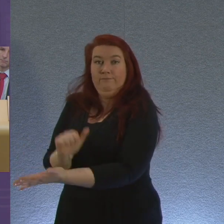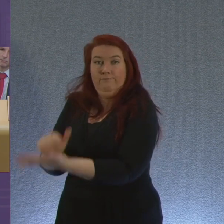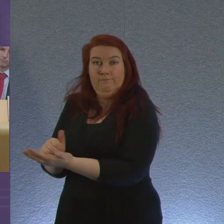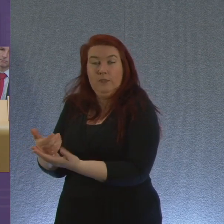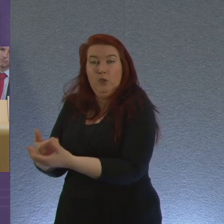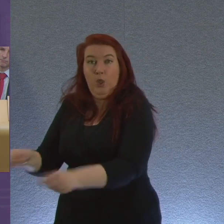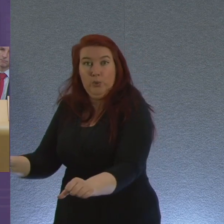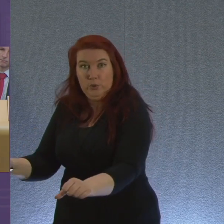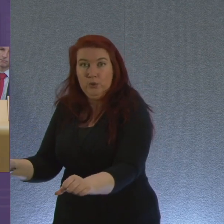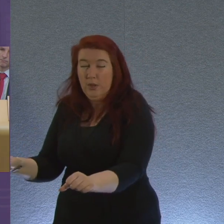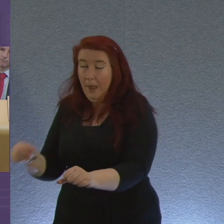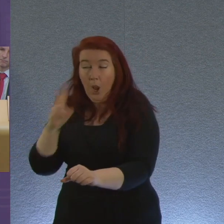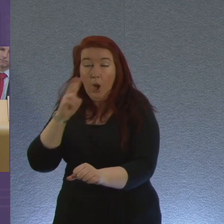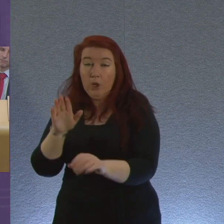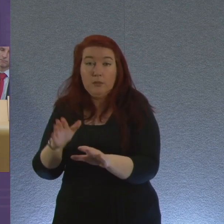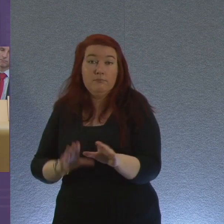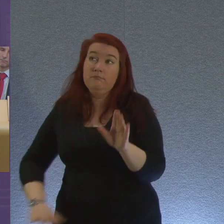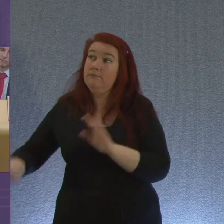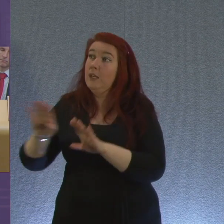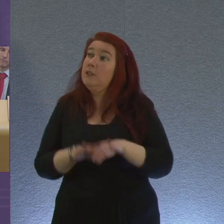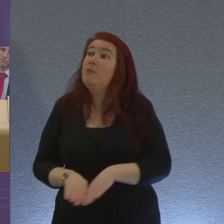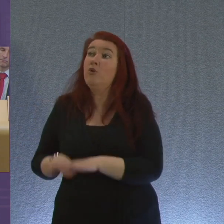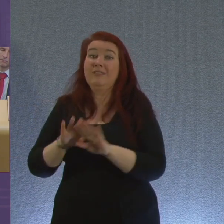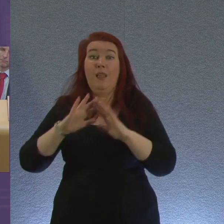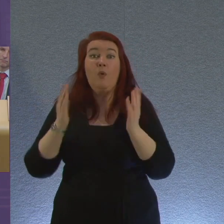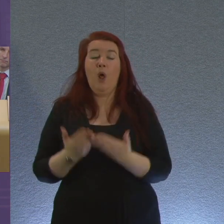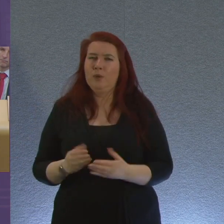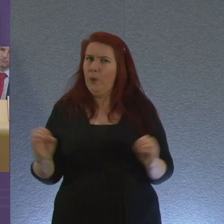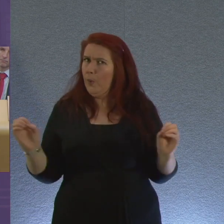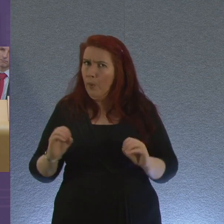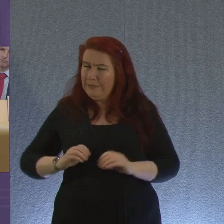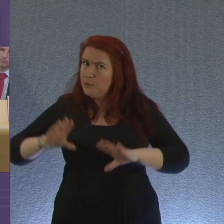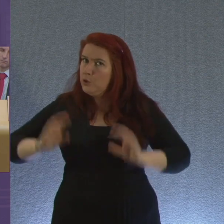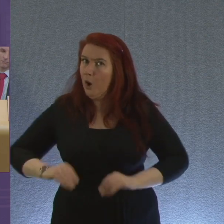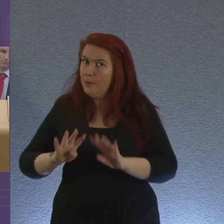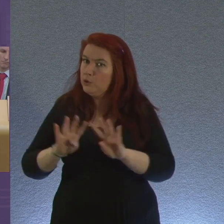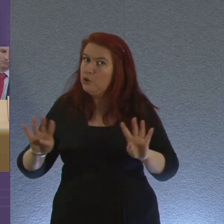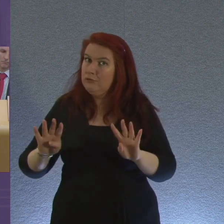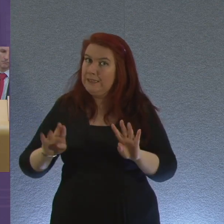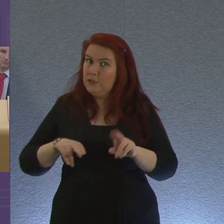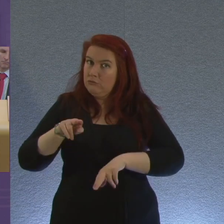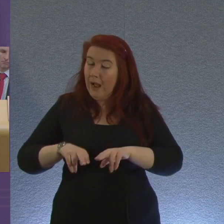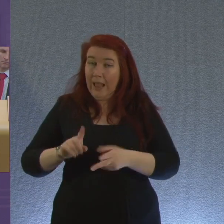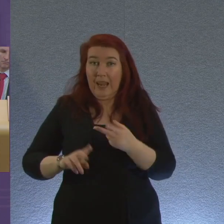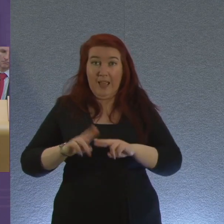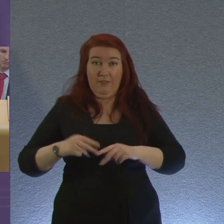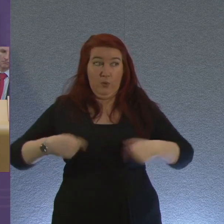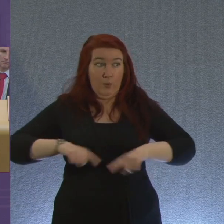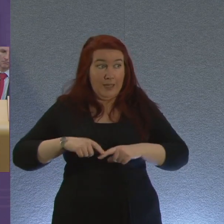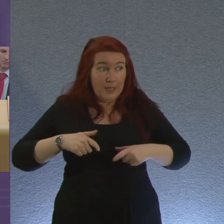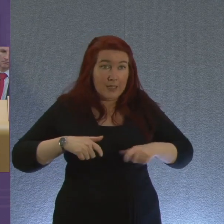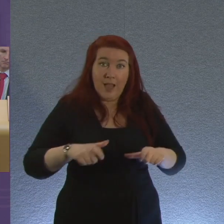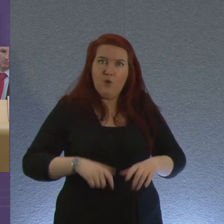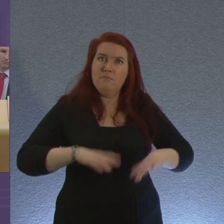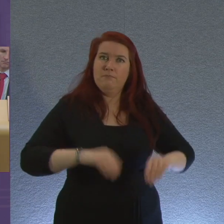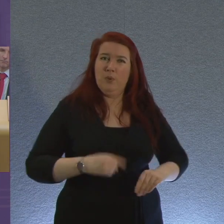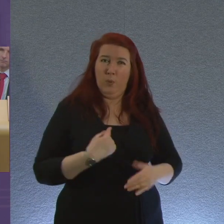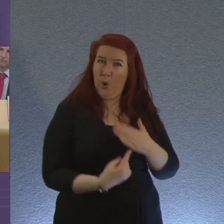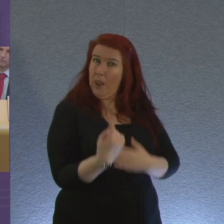all the democracies in the world, no other country is ending jury trials, and were we to have pressed ahead, we would have stood alone in that